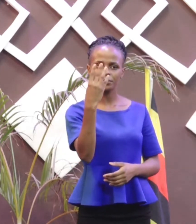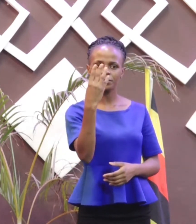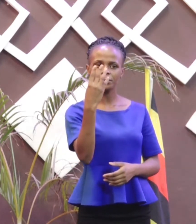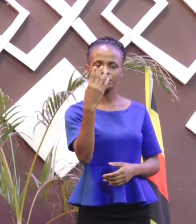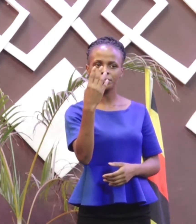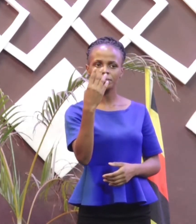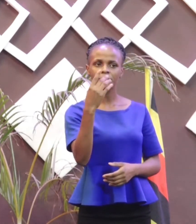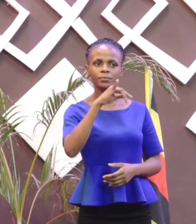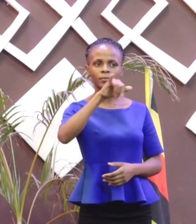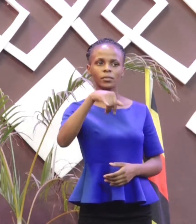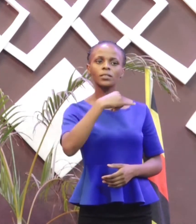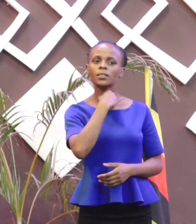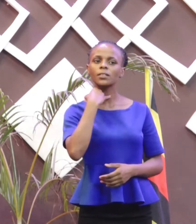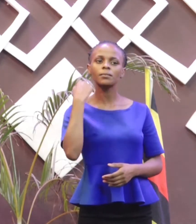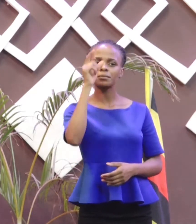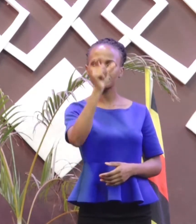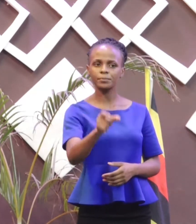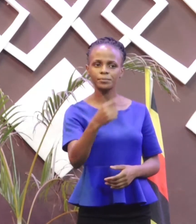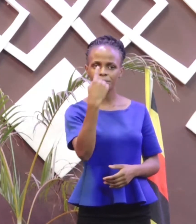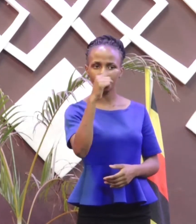esooka olunyiri olw'okubiri.